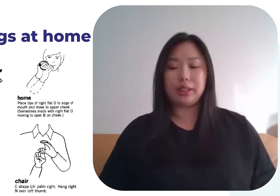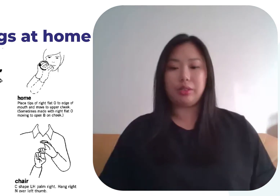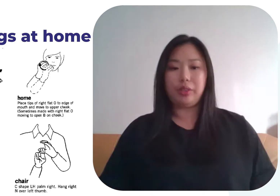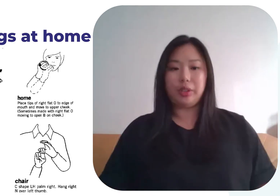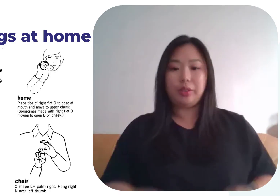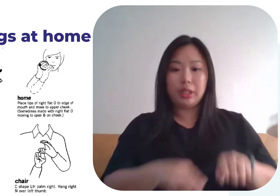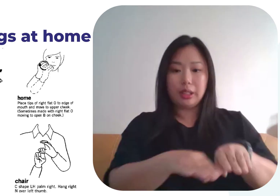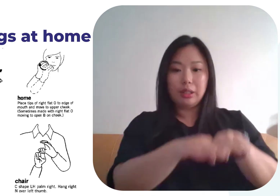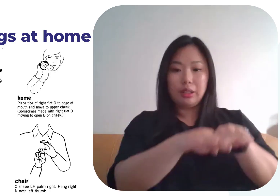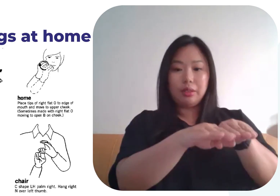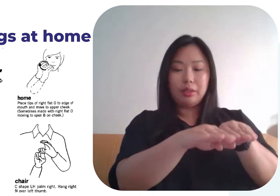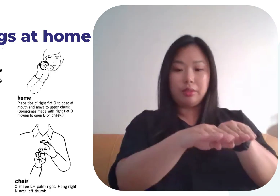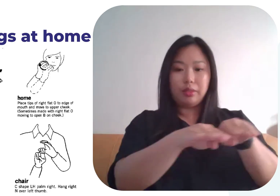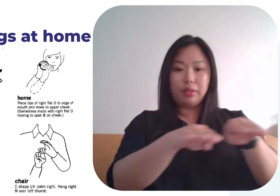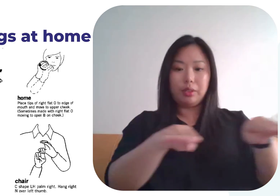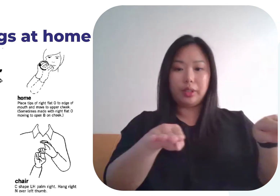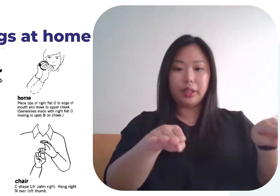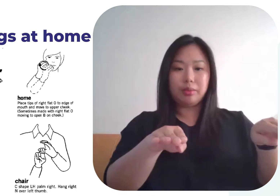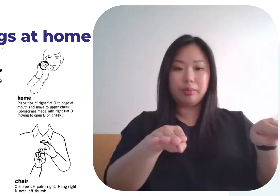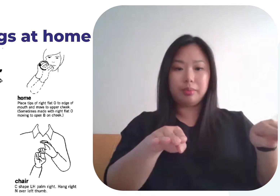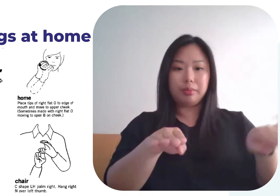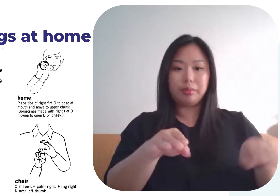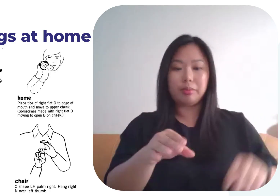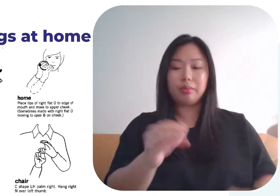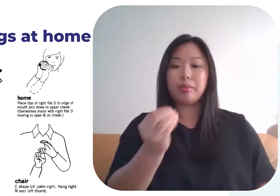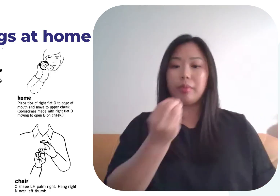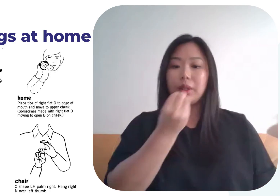So let's review. Floor,